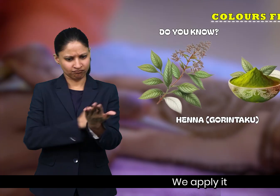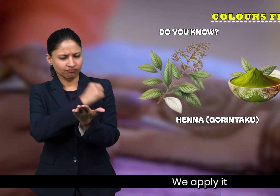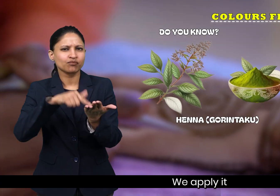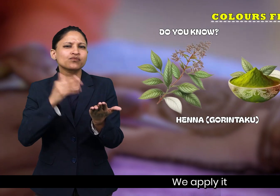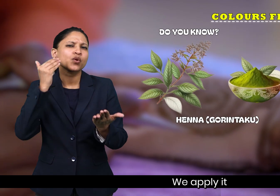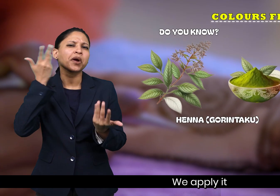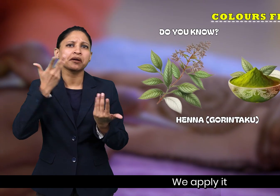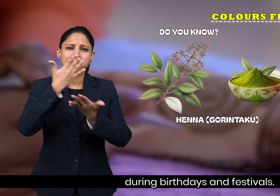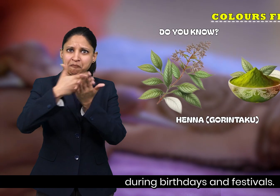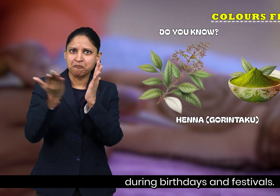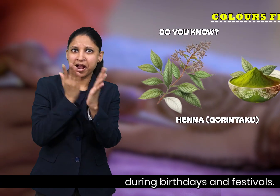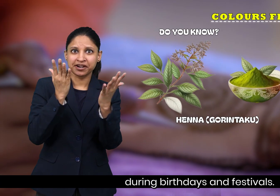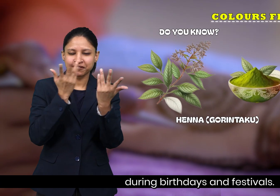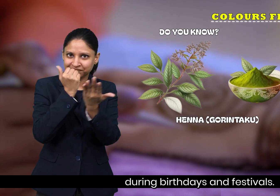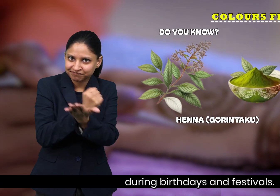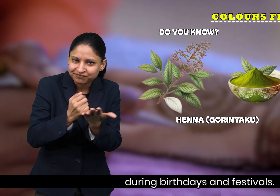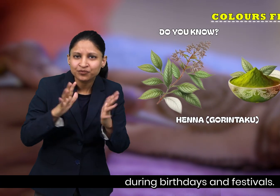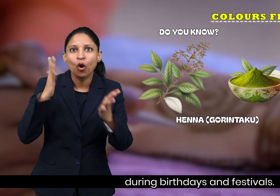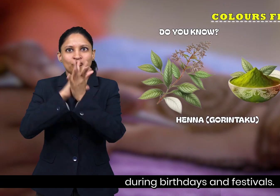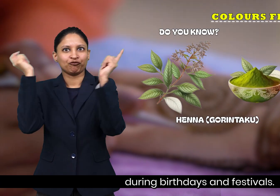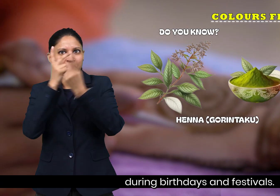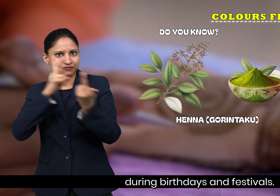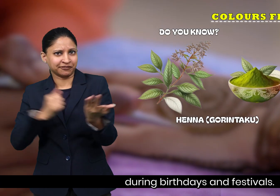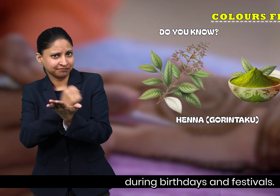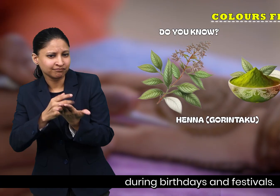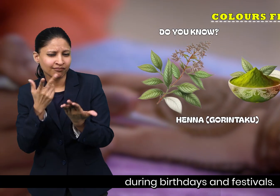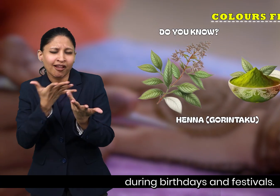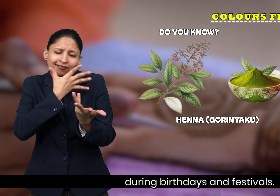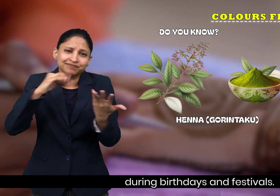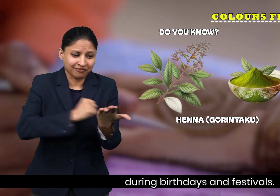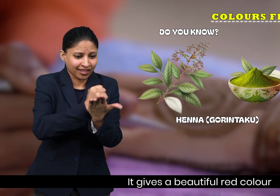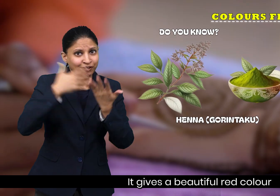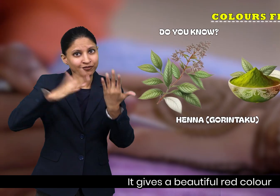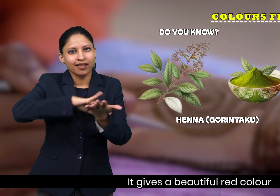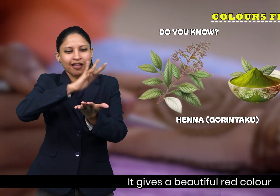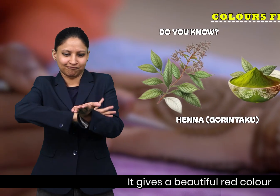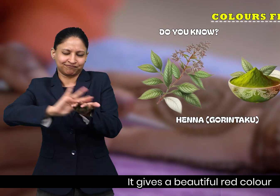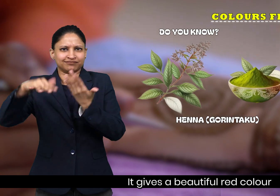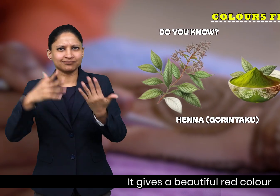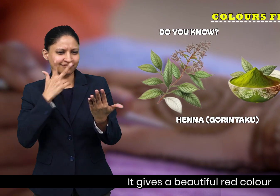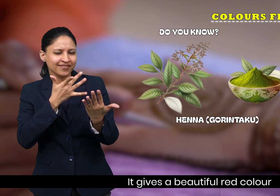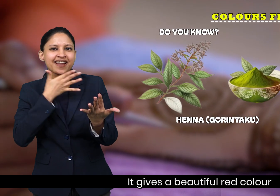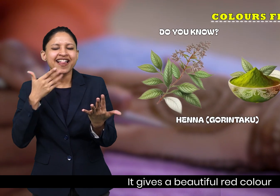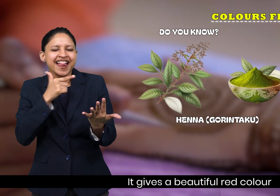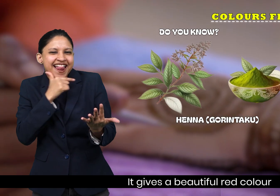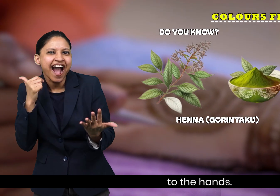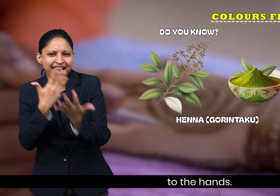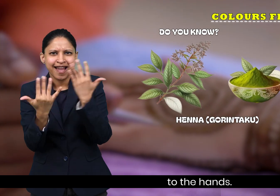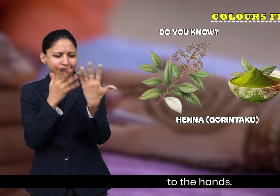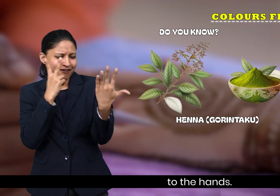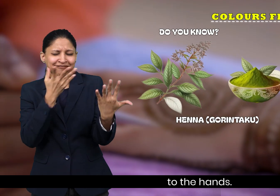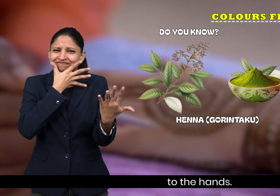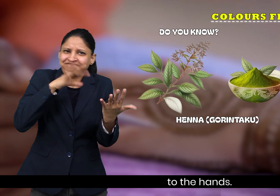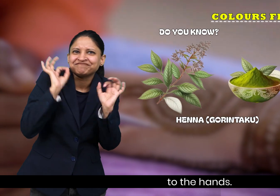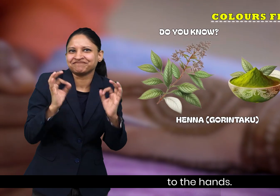We apply it during birthdays and festivals. It gives a beautiful red color to